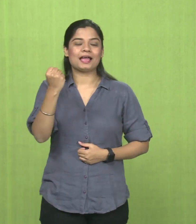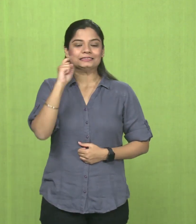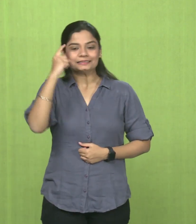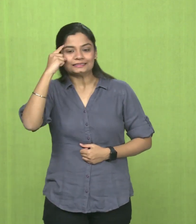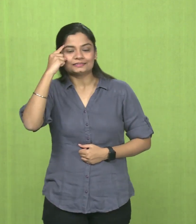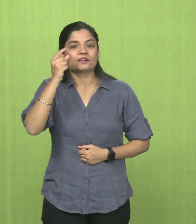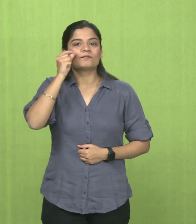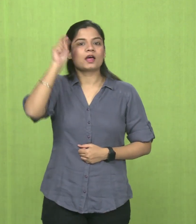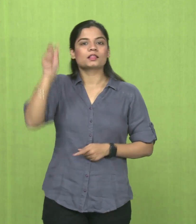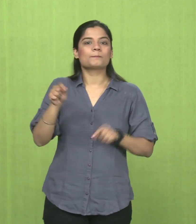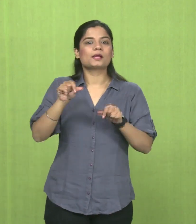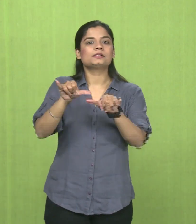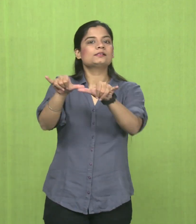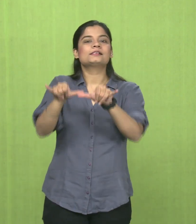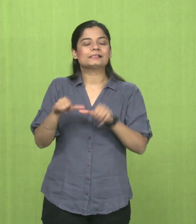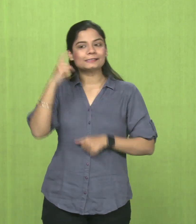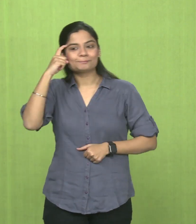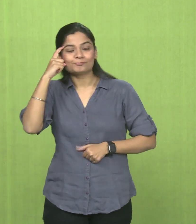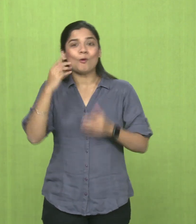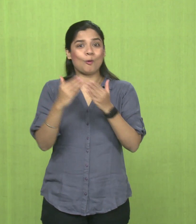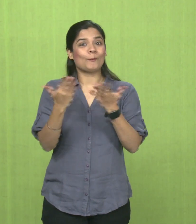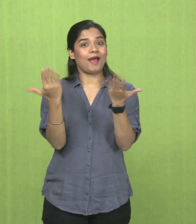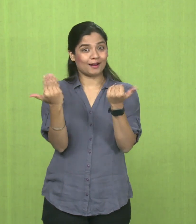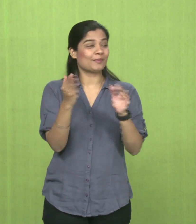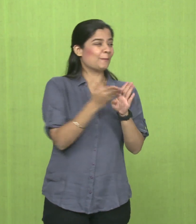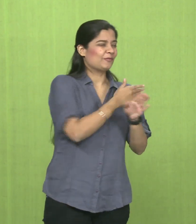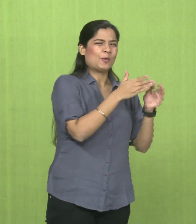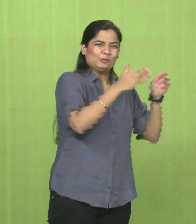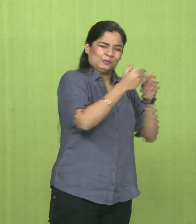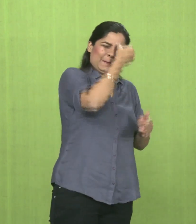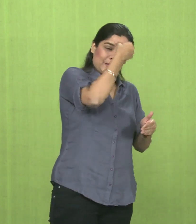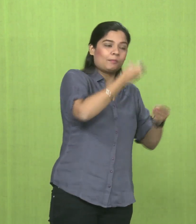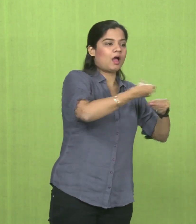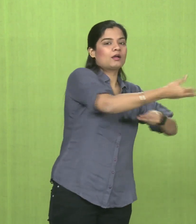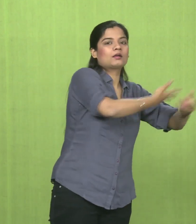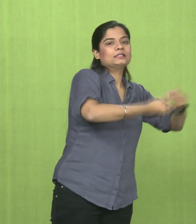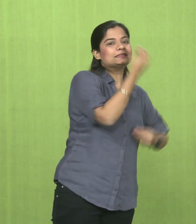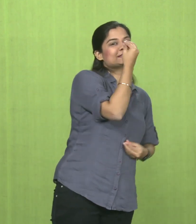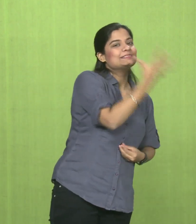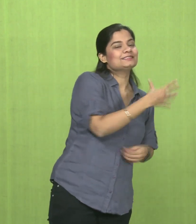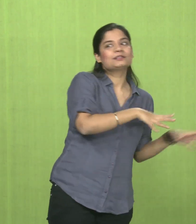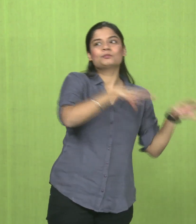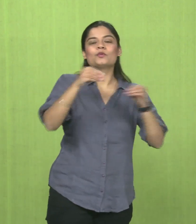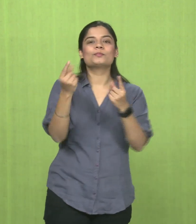It's not easy to buy a house. Maybe Rahul's father cannot buy a